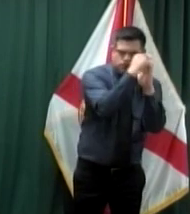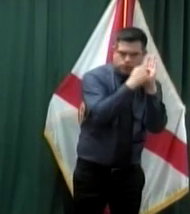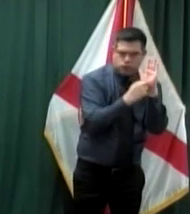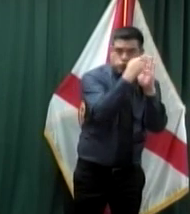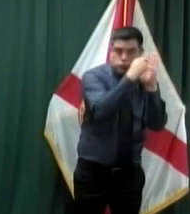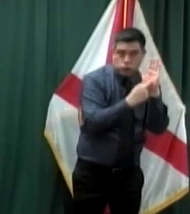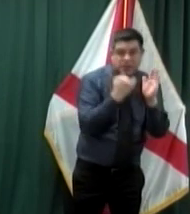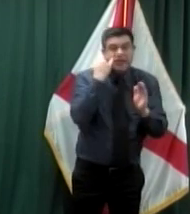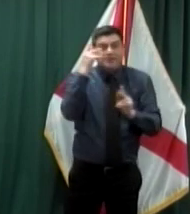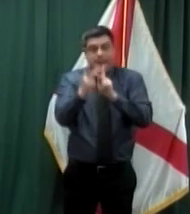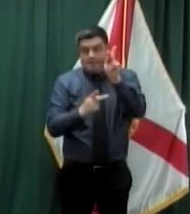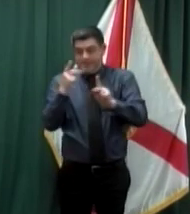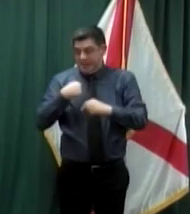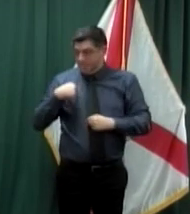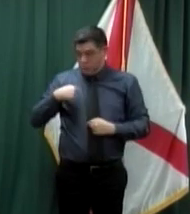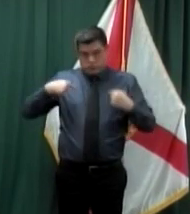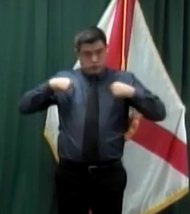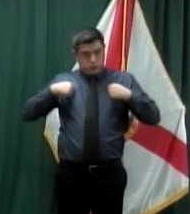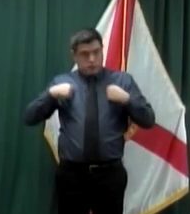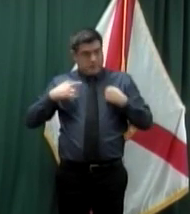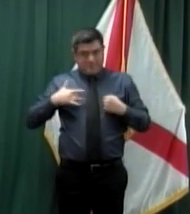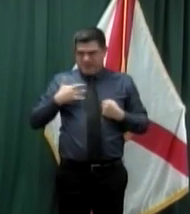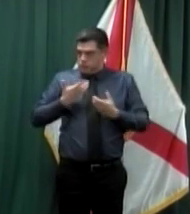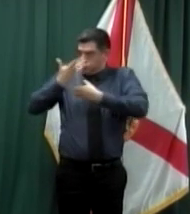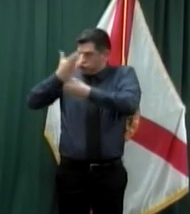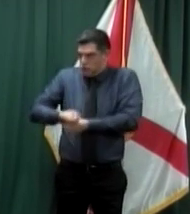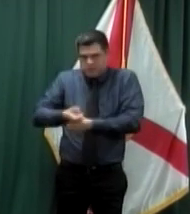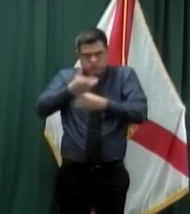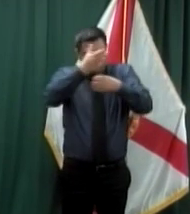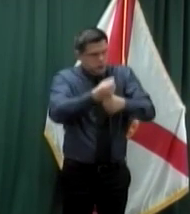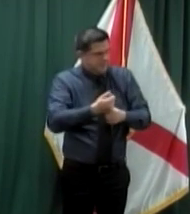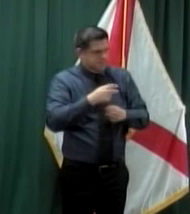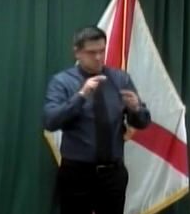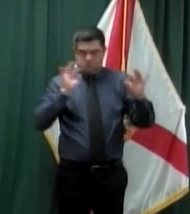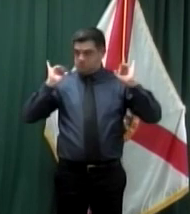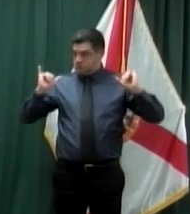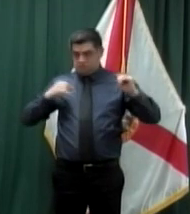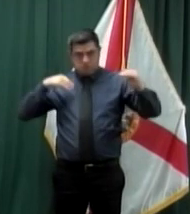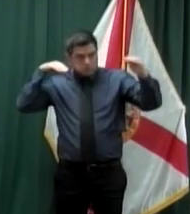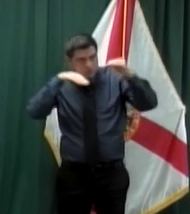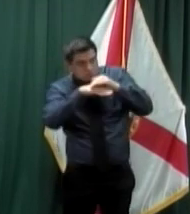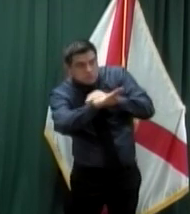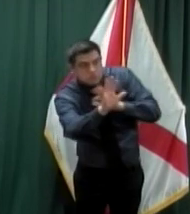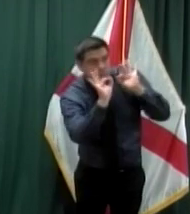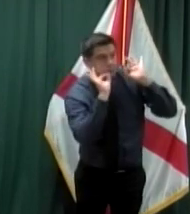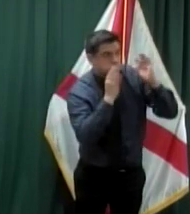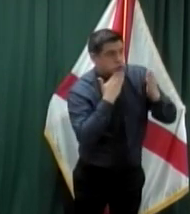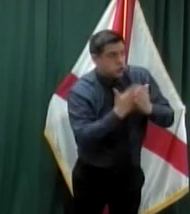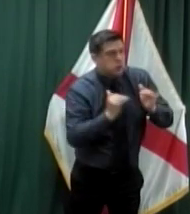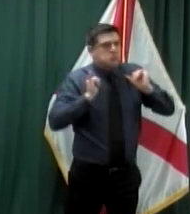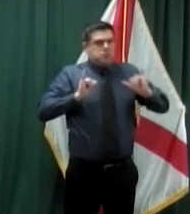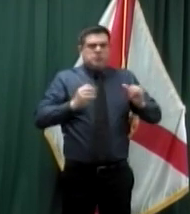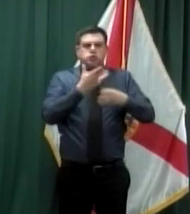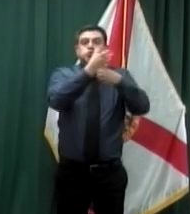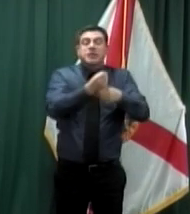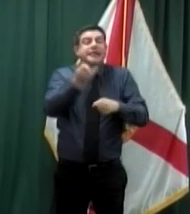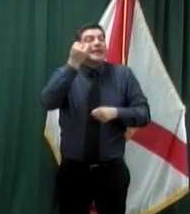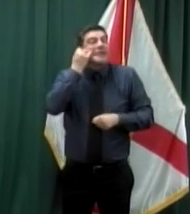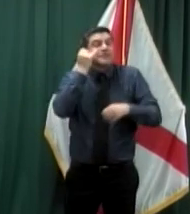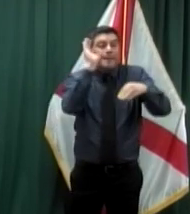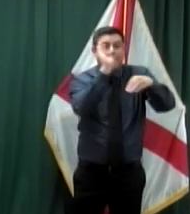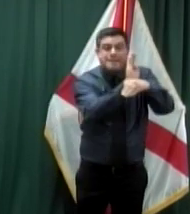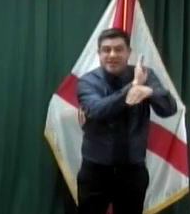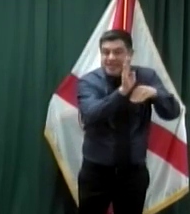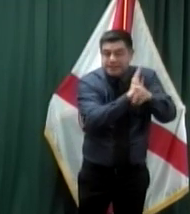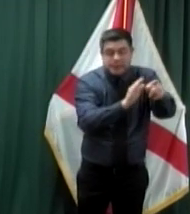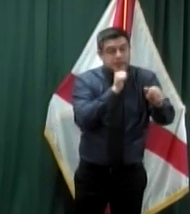may be the cleanest and safest in the world, but if you're not conveying to that customer that they can be safe and feel